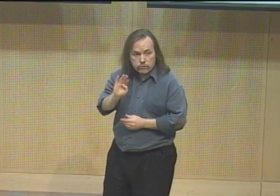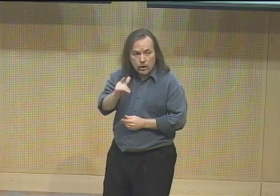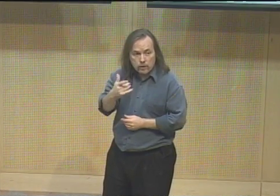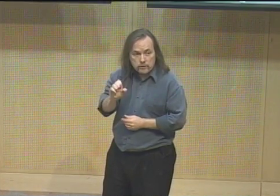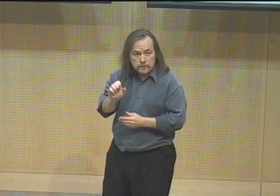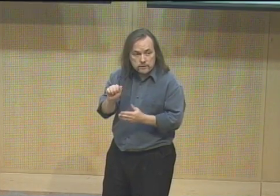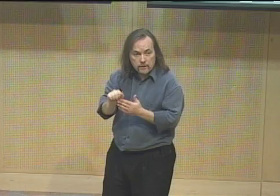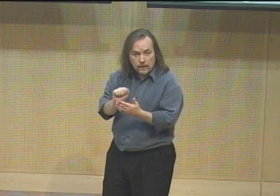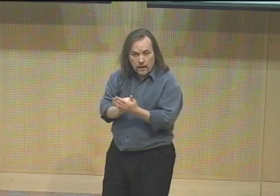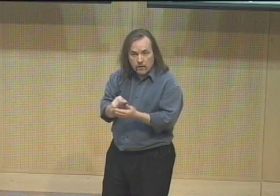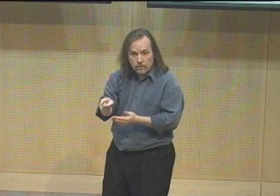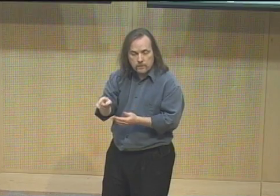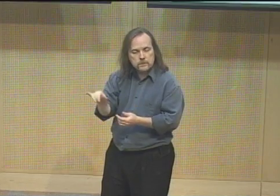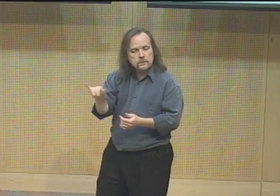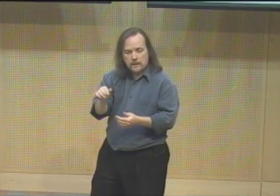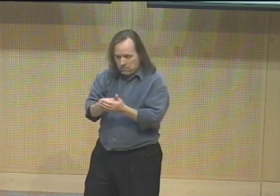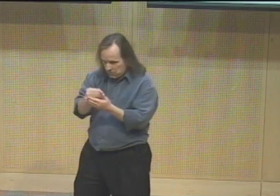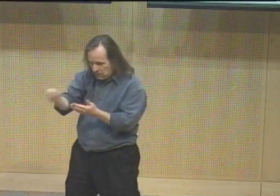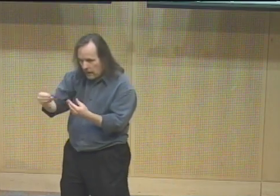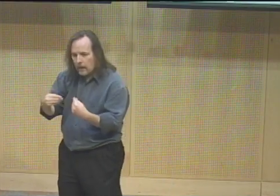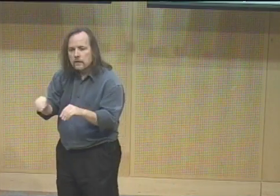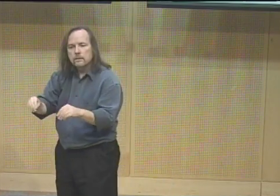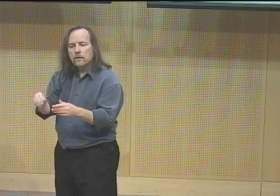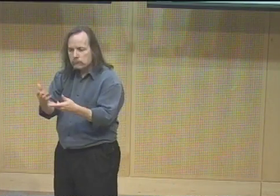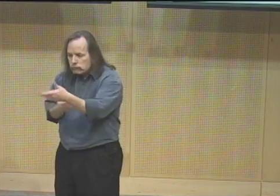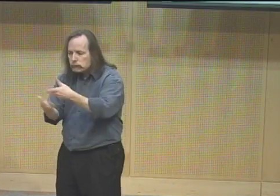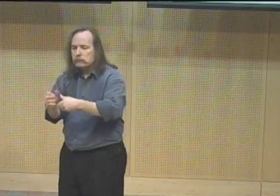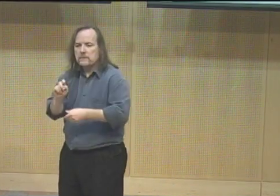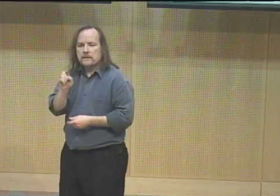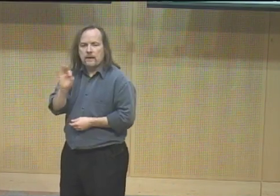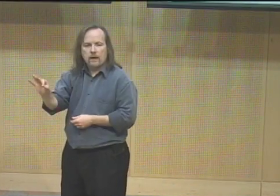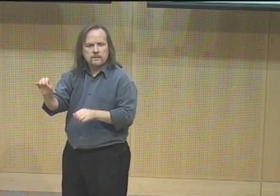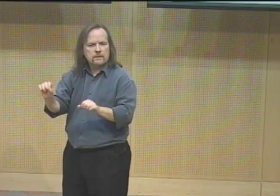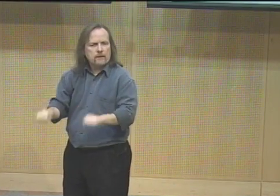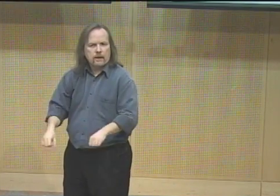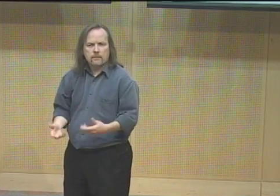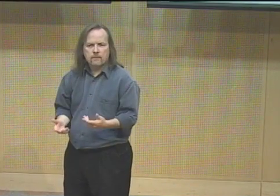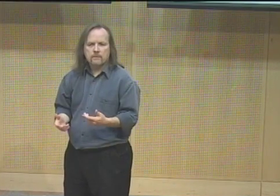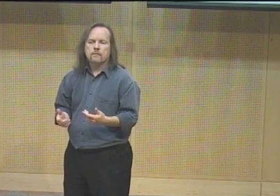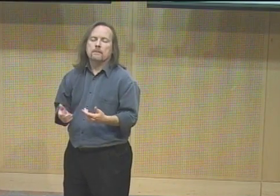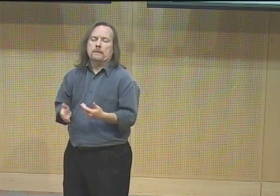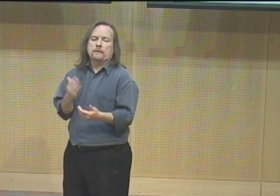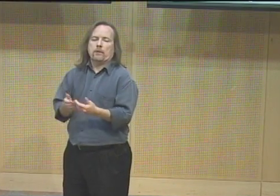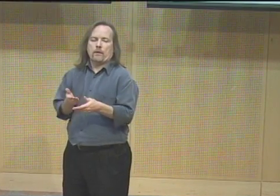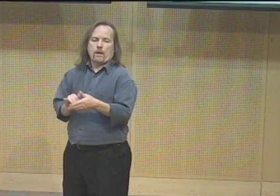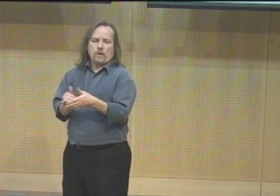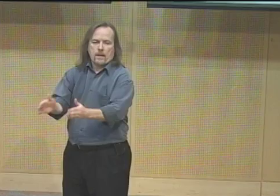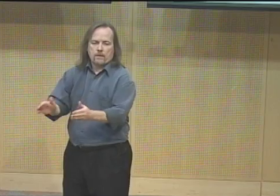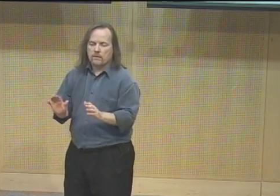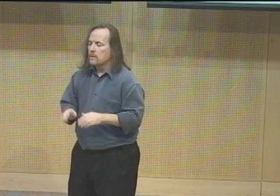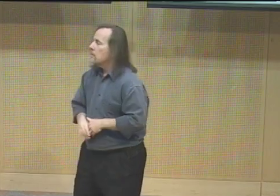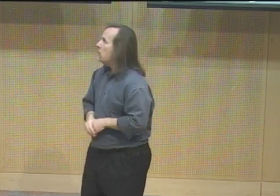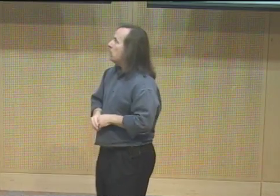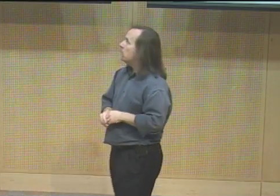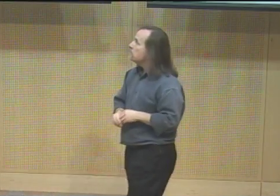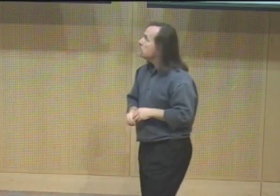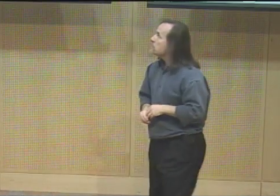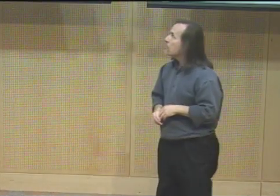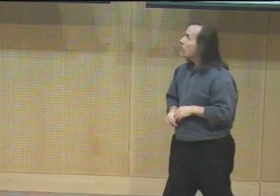And just like you purchase mutual funds through a brokerage account, you would also do exchange traded